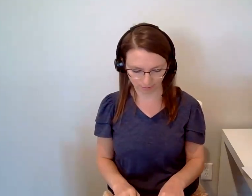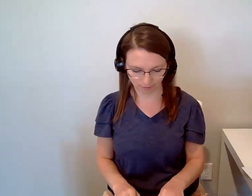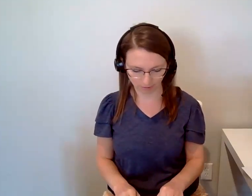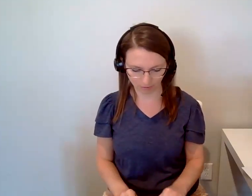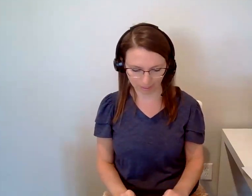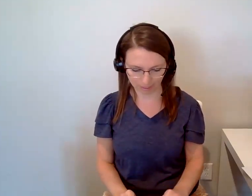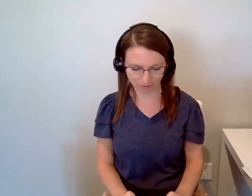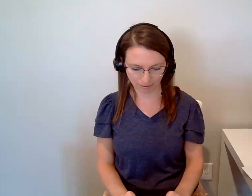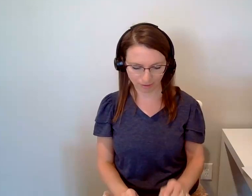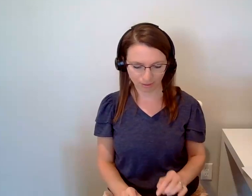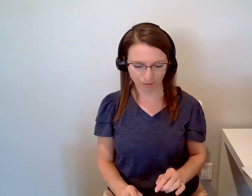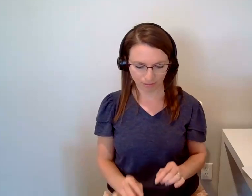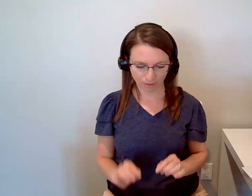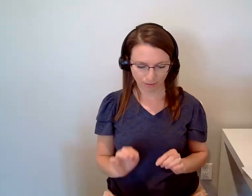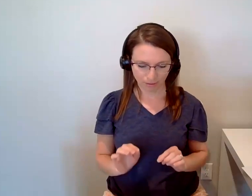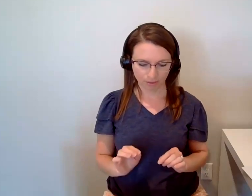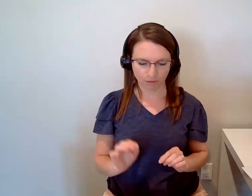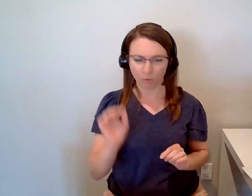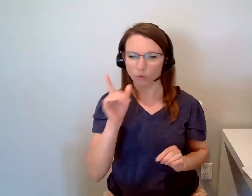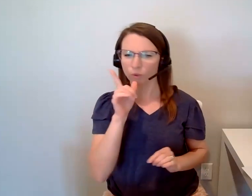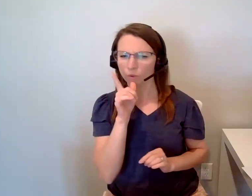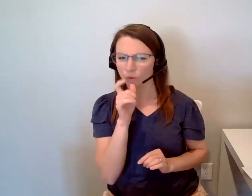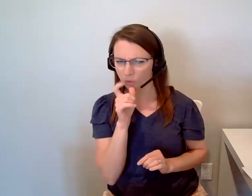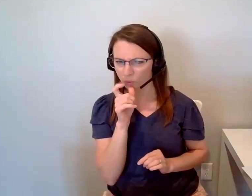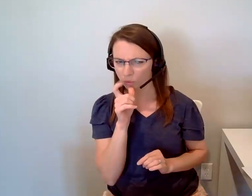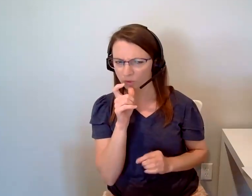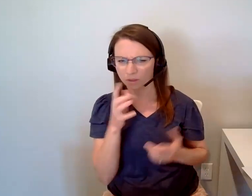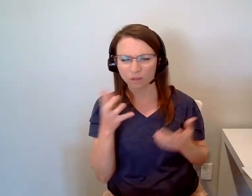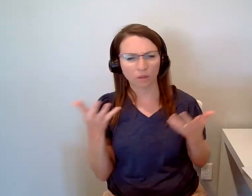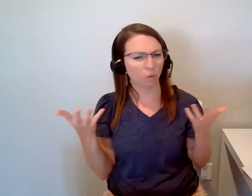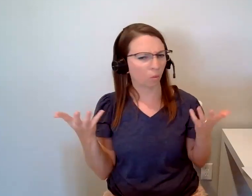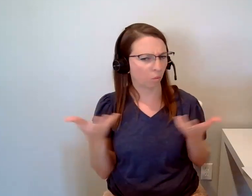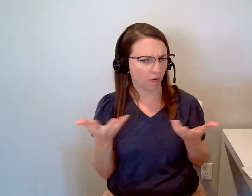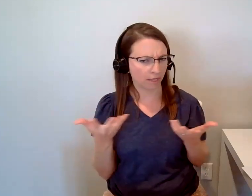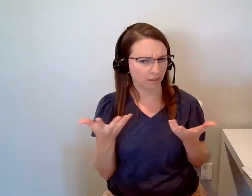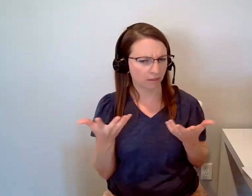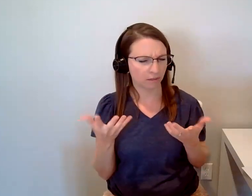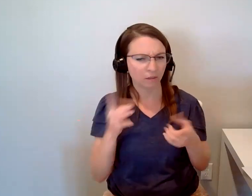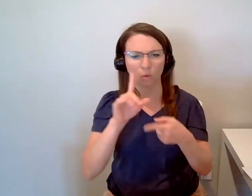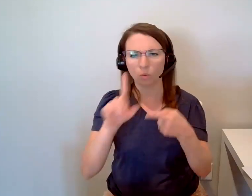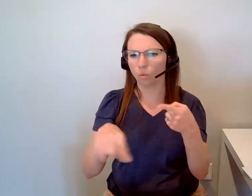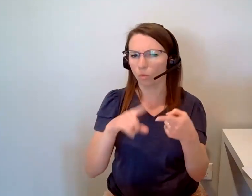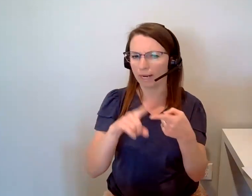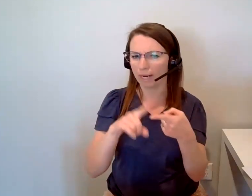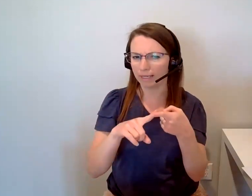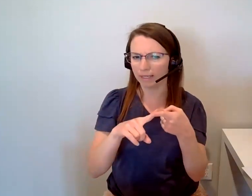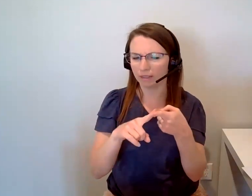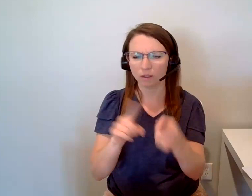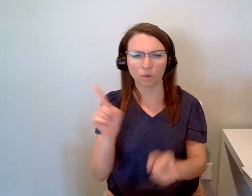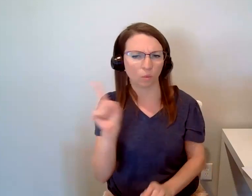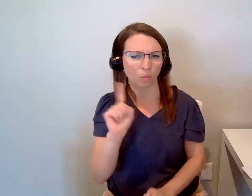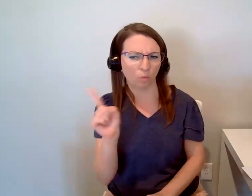All right. So who, what, when,